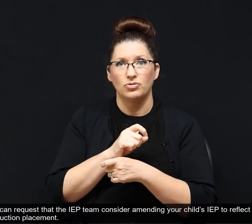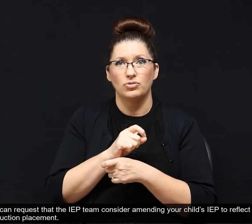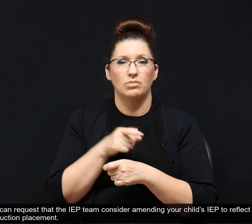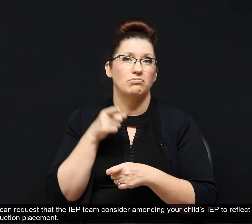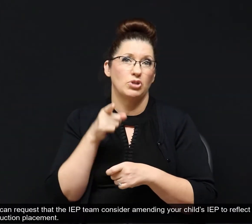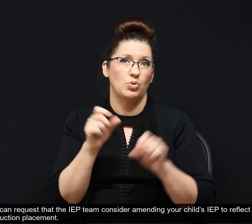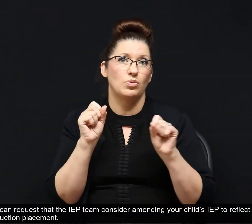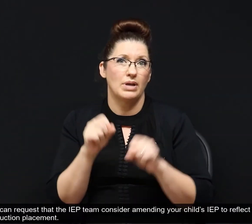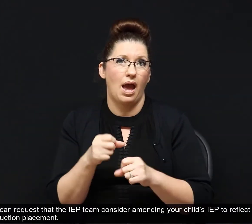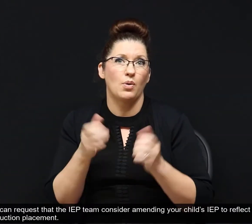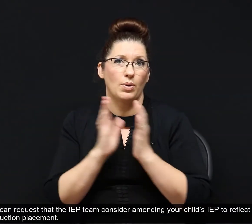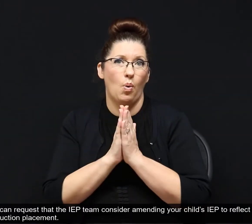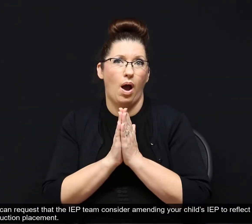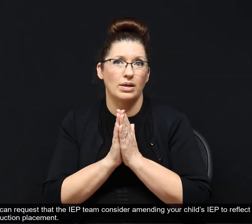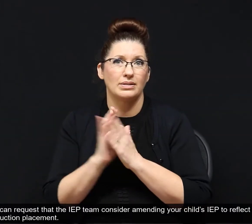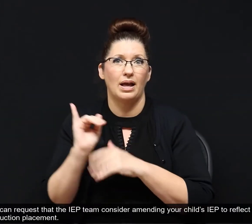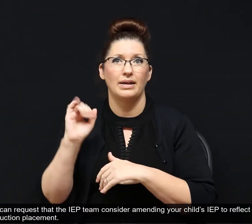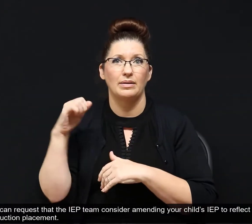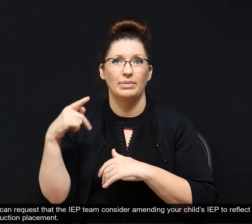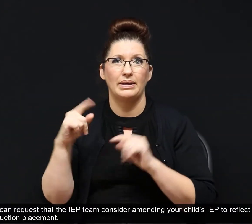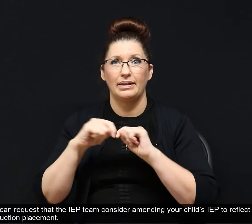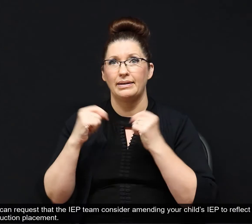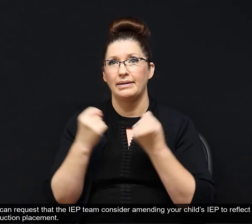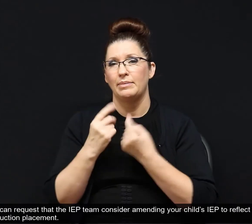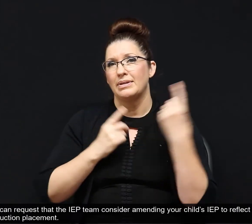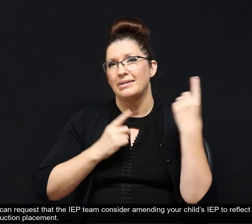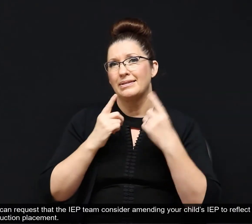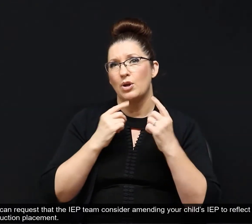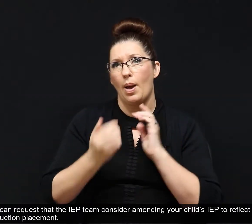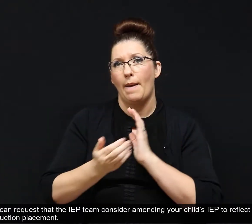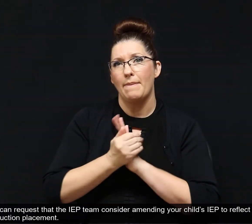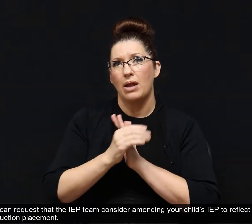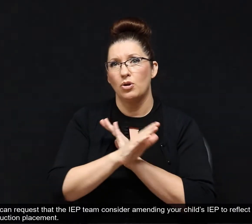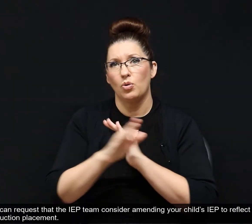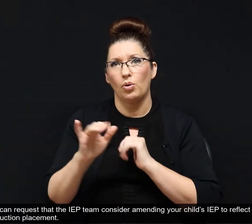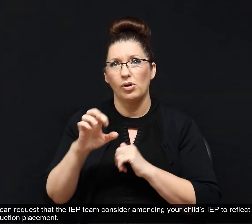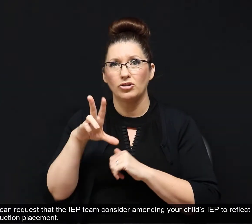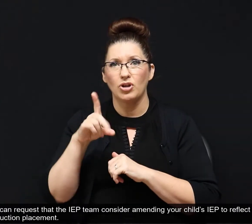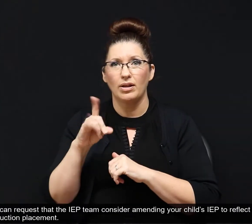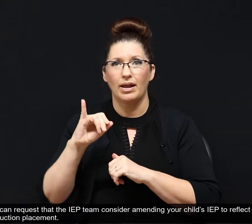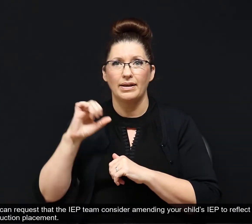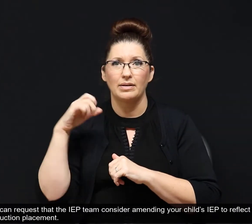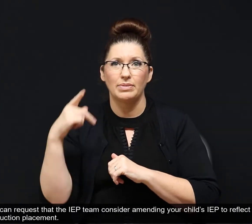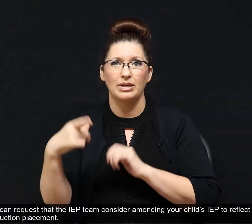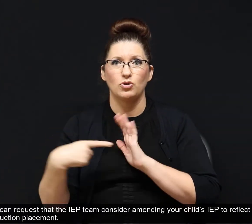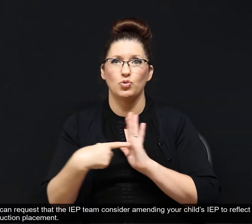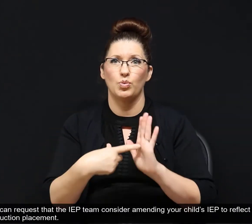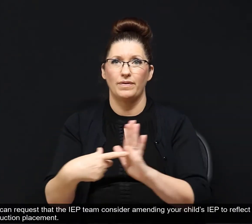IEP team consider amending your child's IEP to reflect a home-based instruction placement.